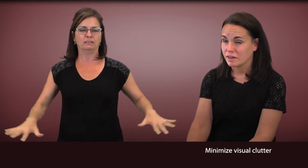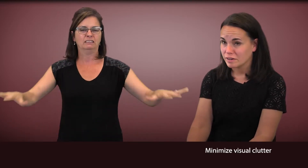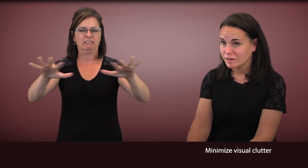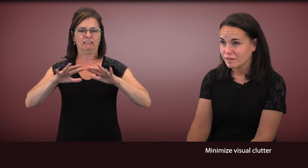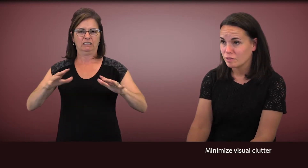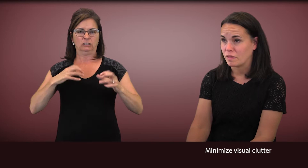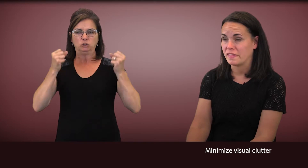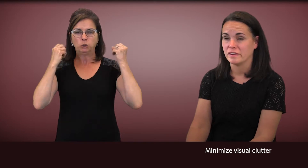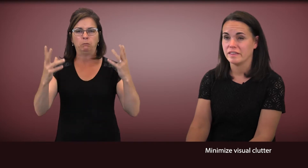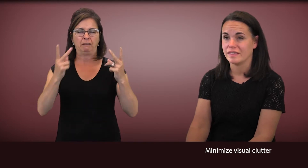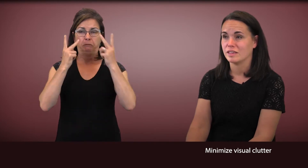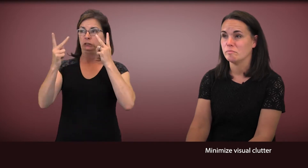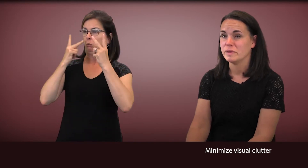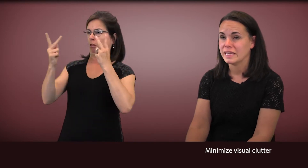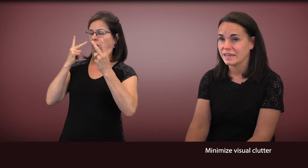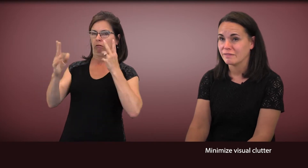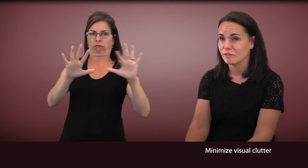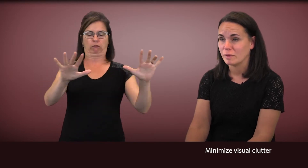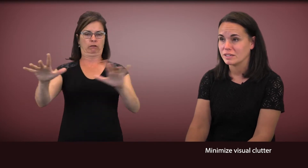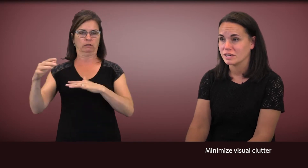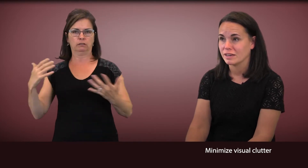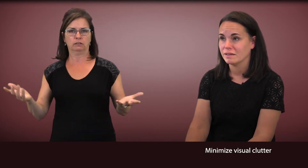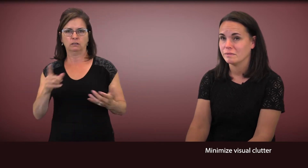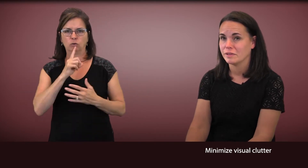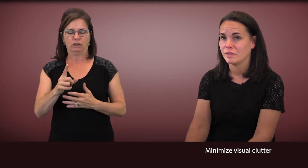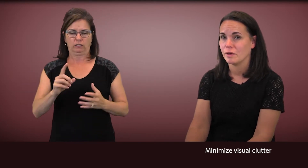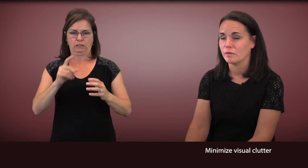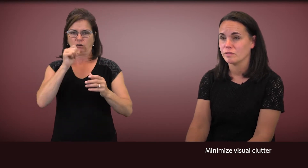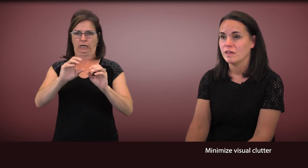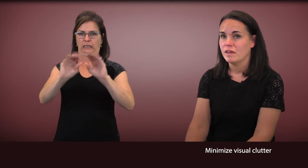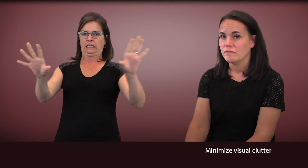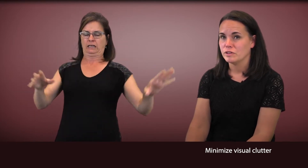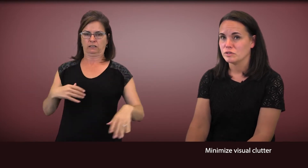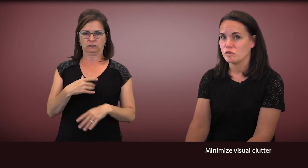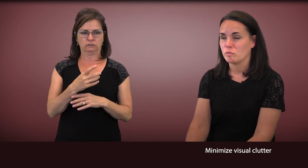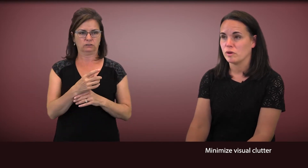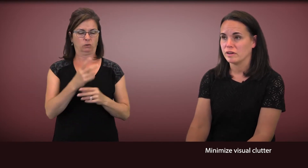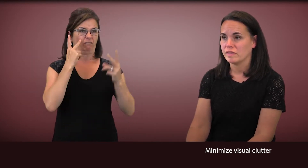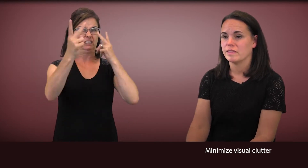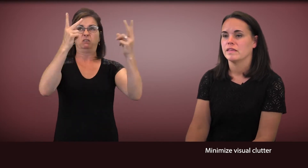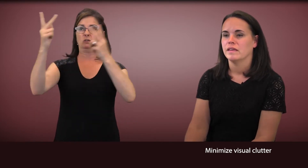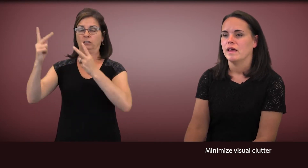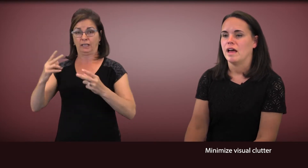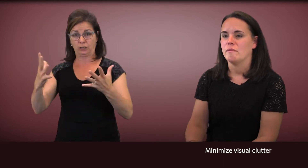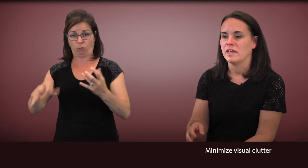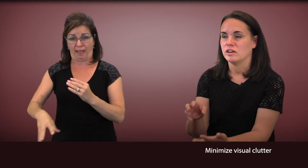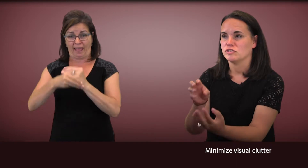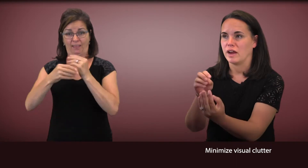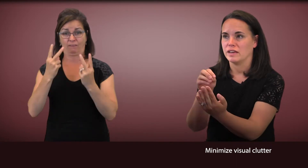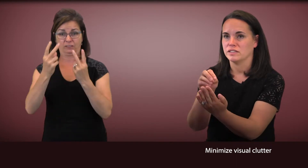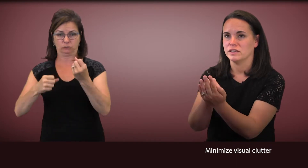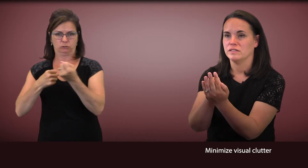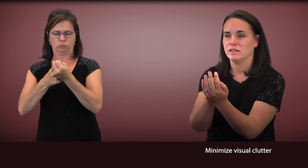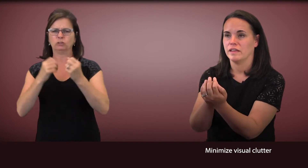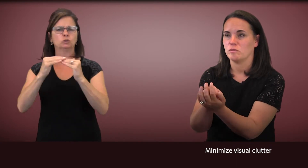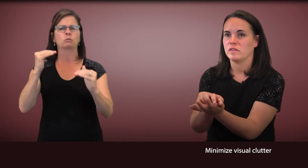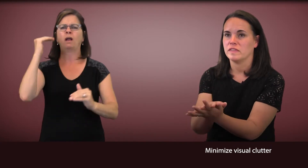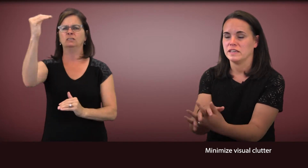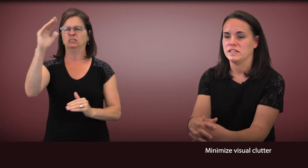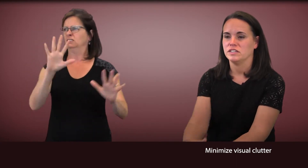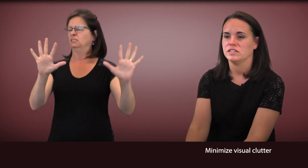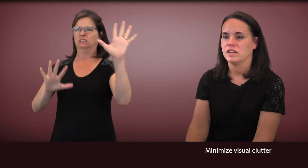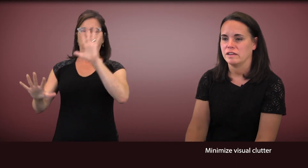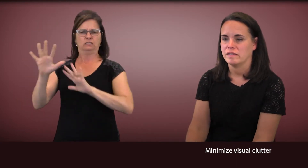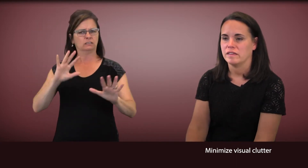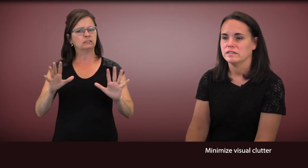visually cluttered so that there isn't competing information with those visual supports that are trying to